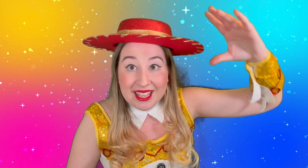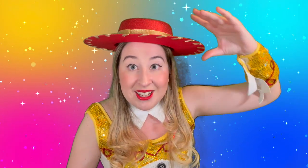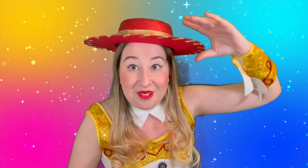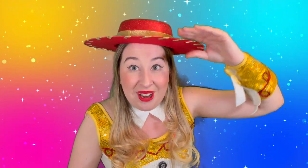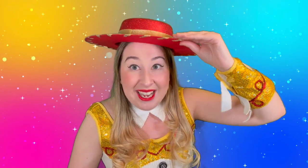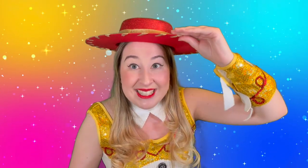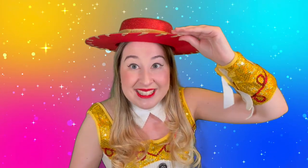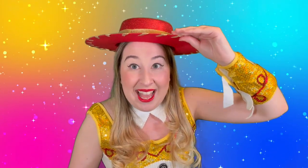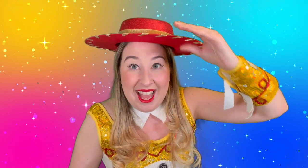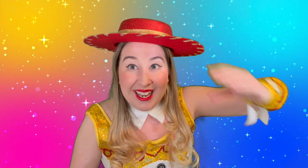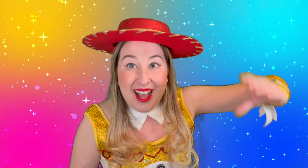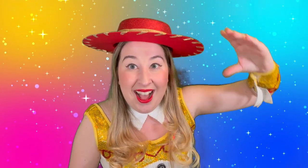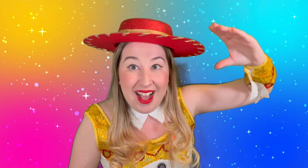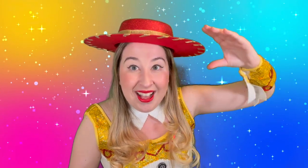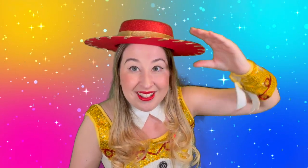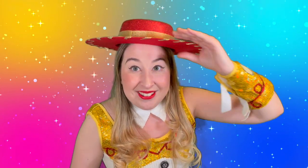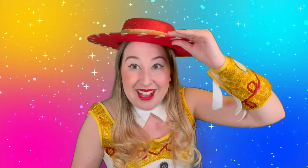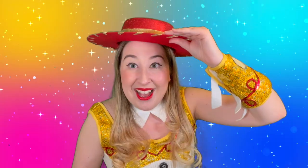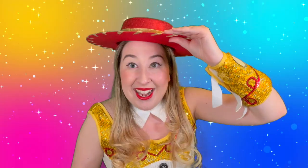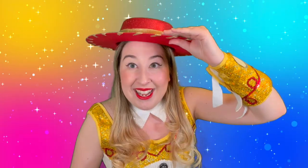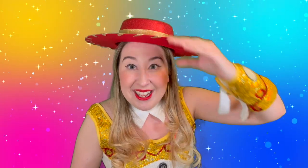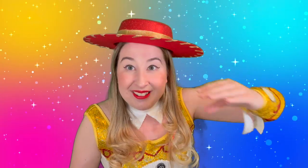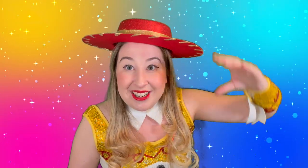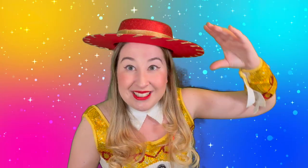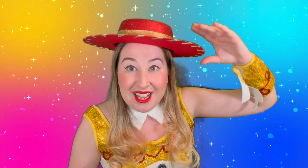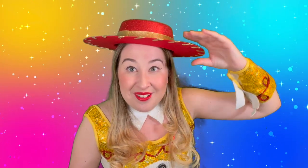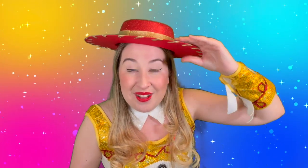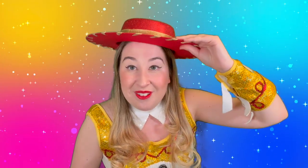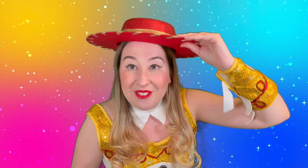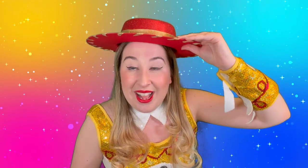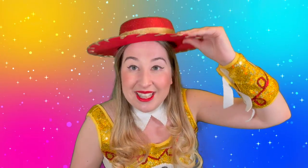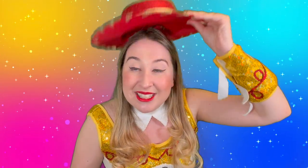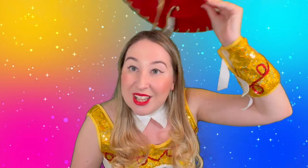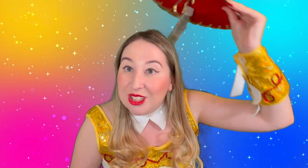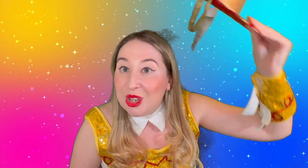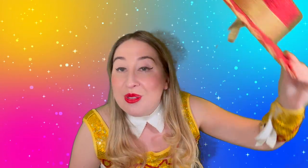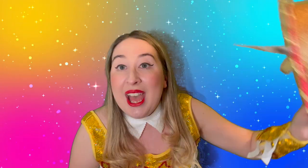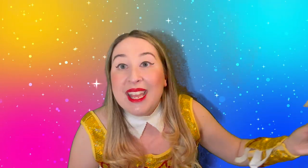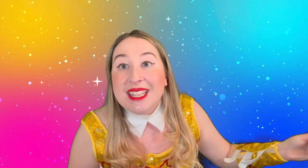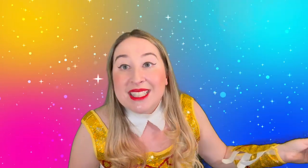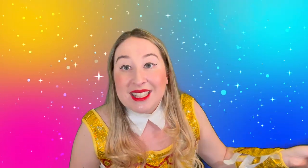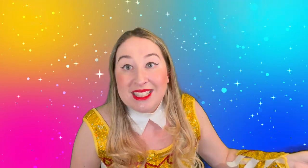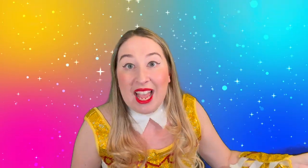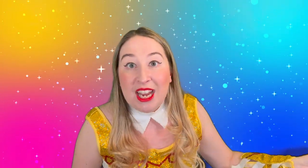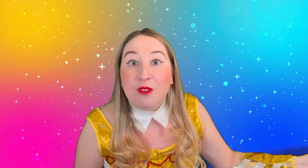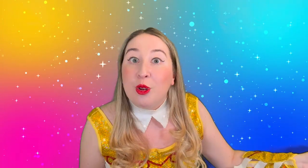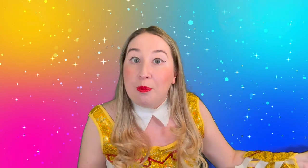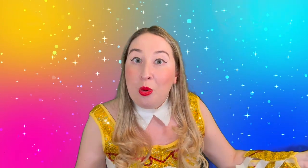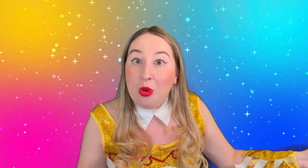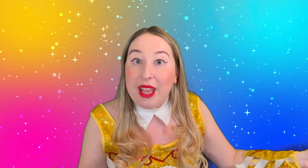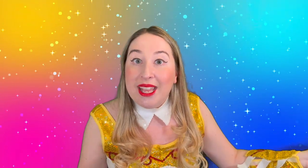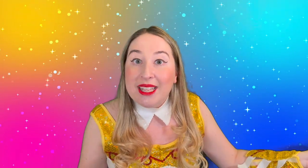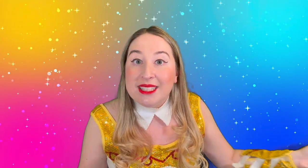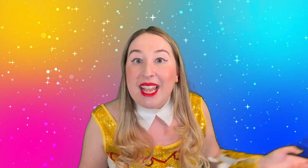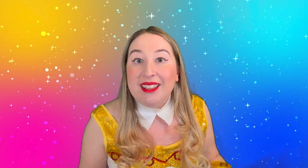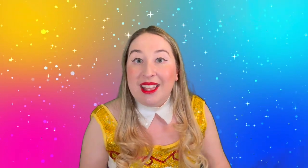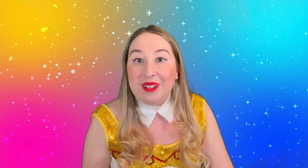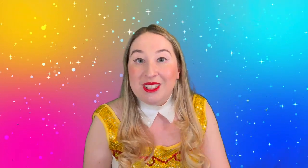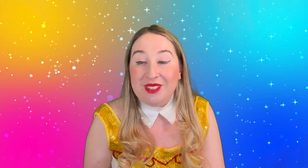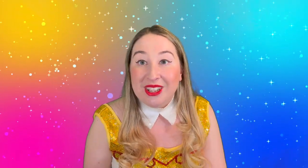y'all practice that? You got it. Great job, my friends. So that is the sign for boy in sign language. Very